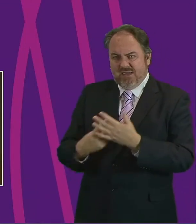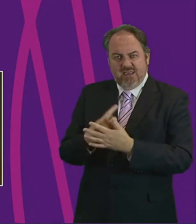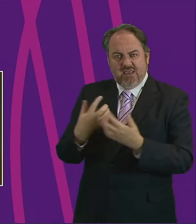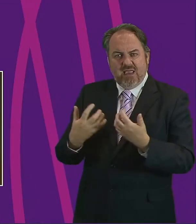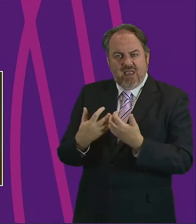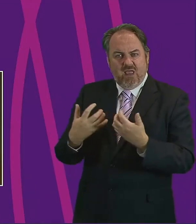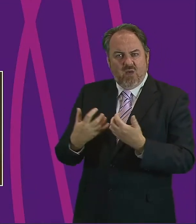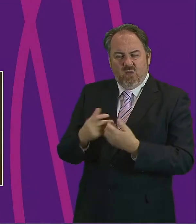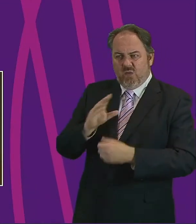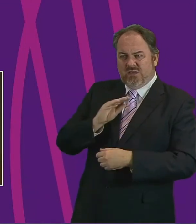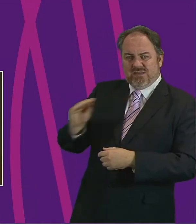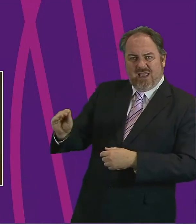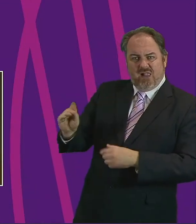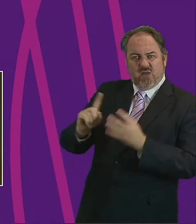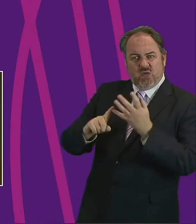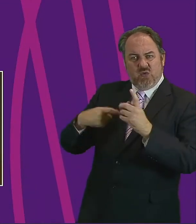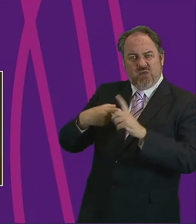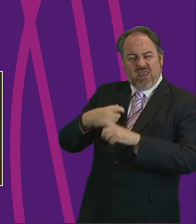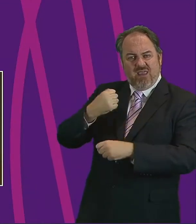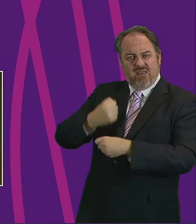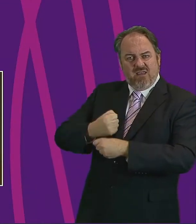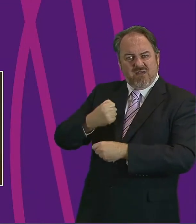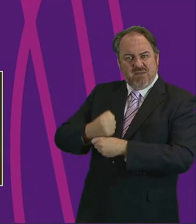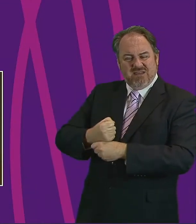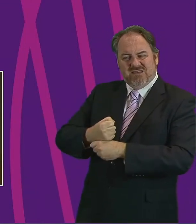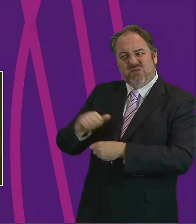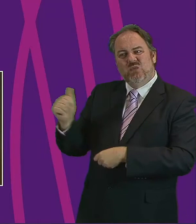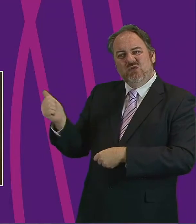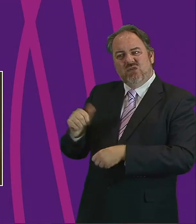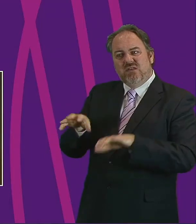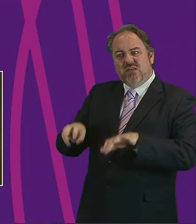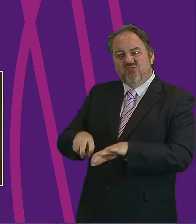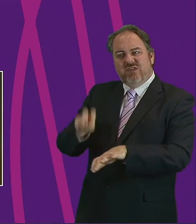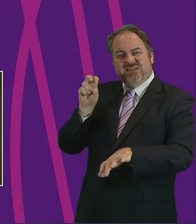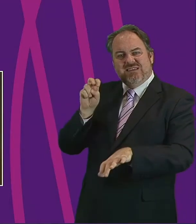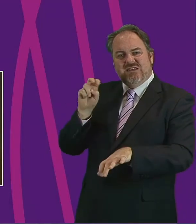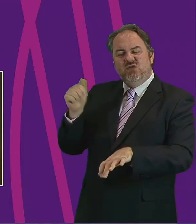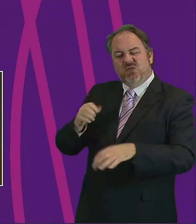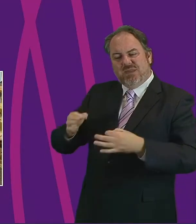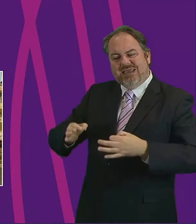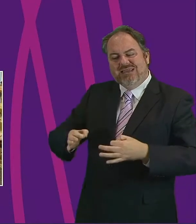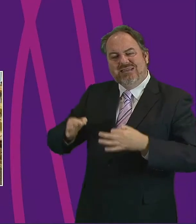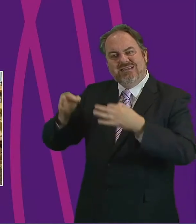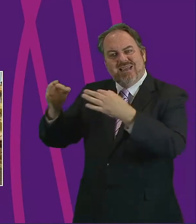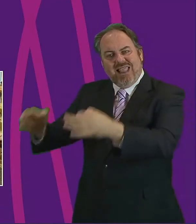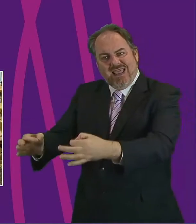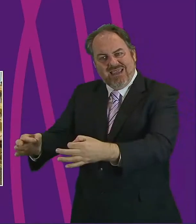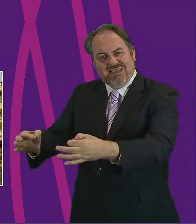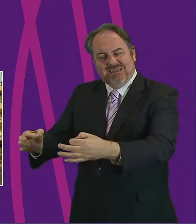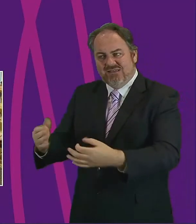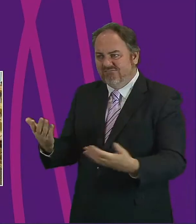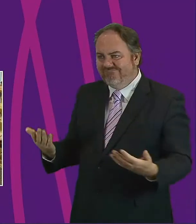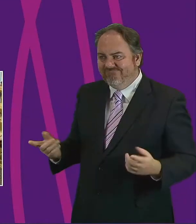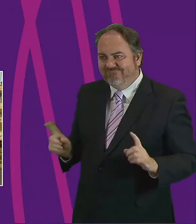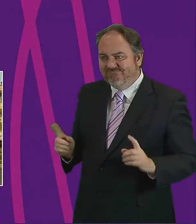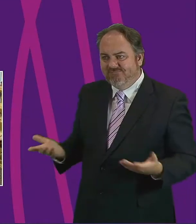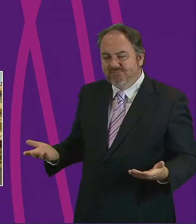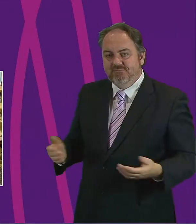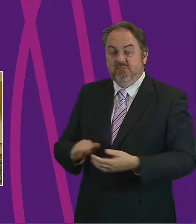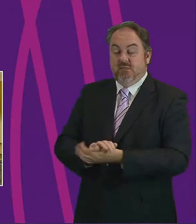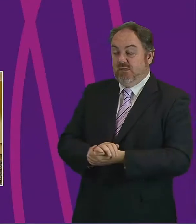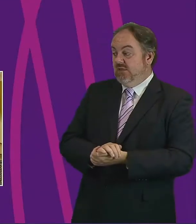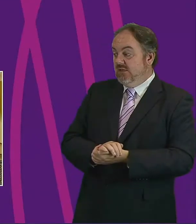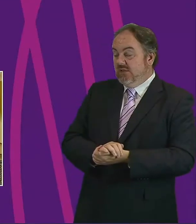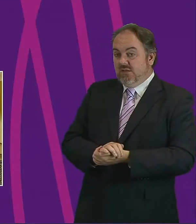have been made to the Westminster Government over an extension to the Brexit transition period? First Minister. Well, both